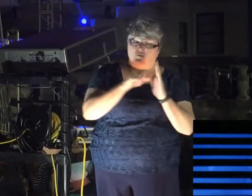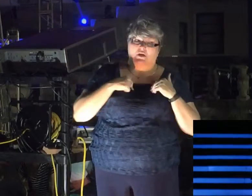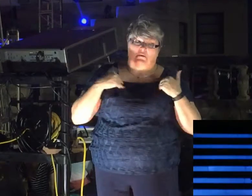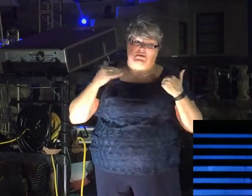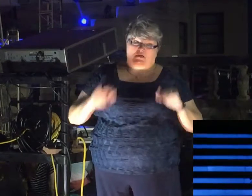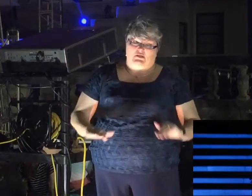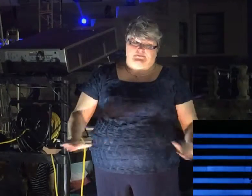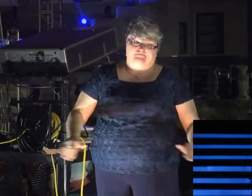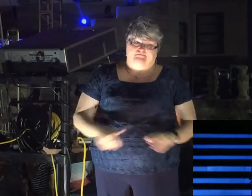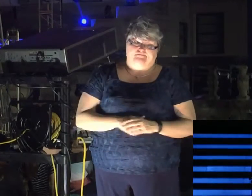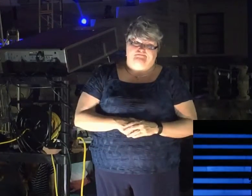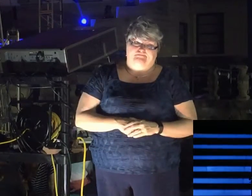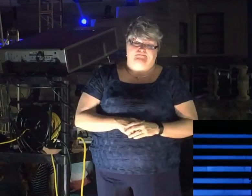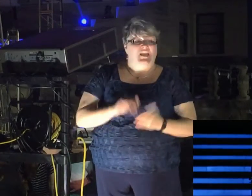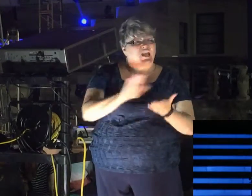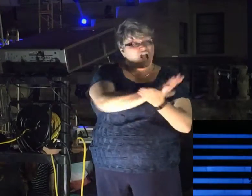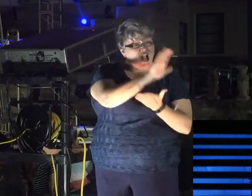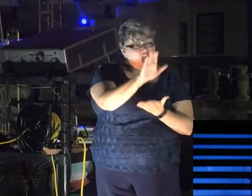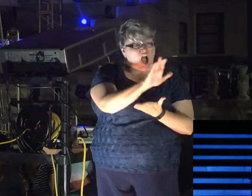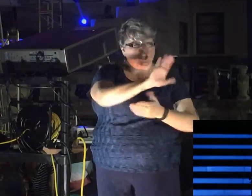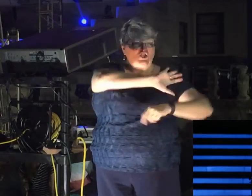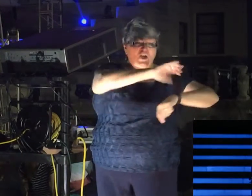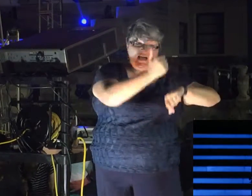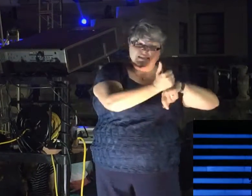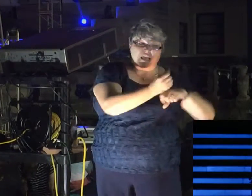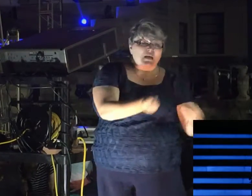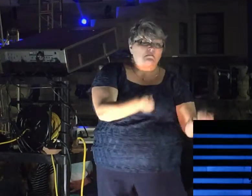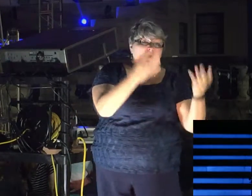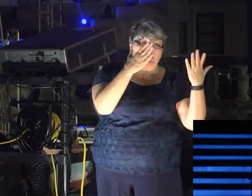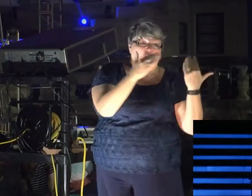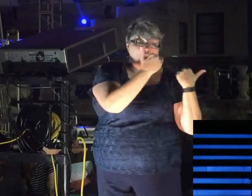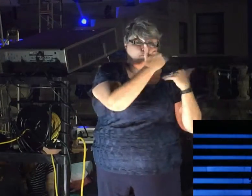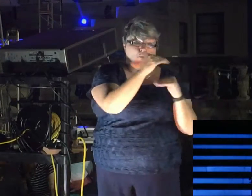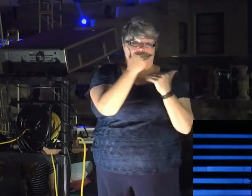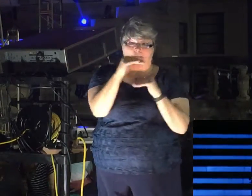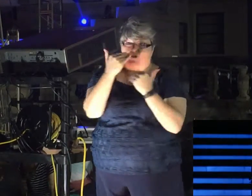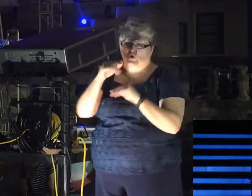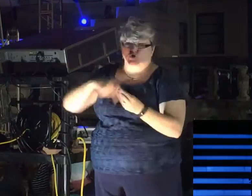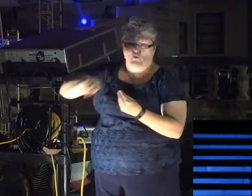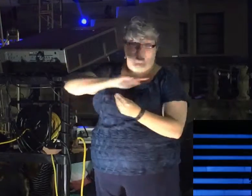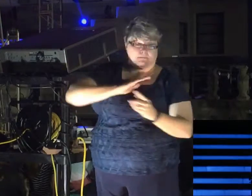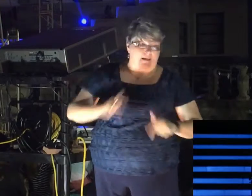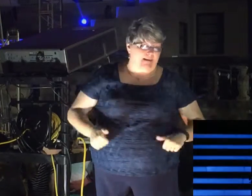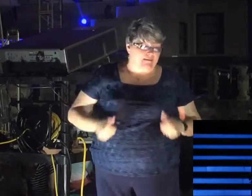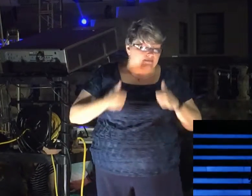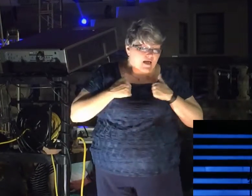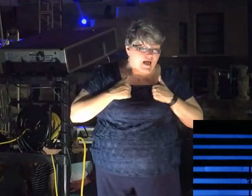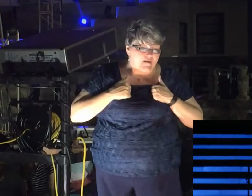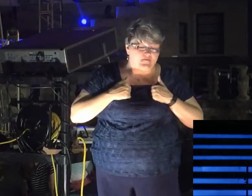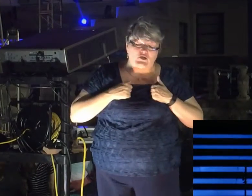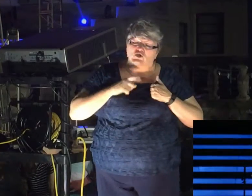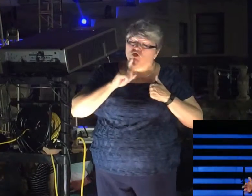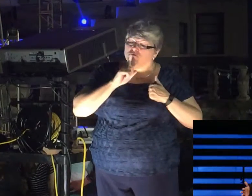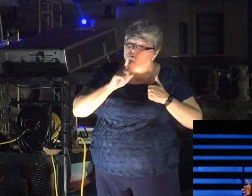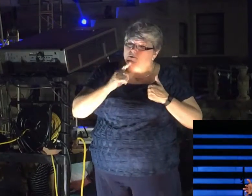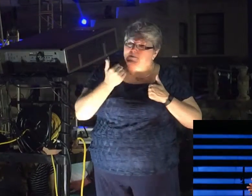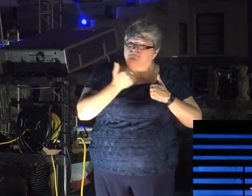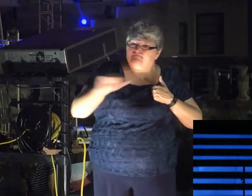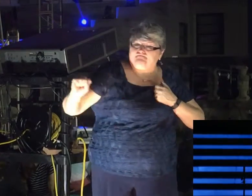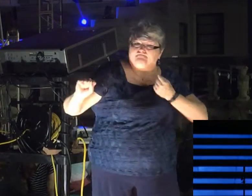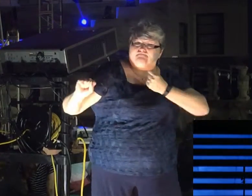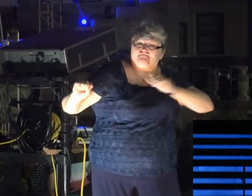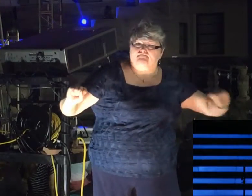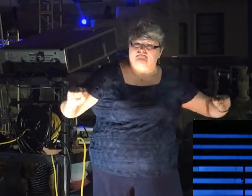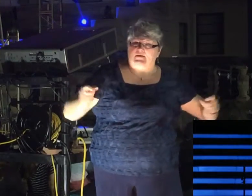pornographic images as a little kid. And in college, I set up a lot of parameters around my life to